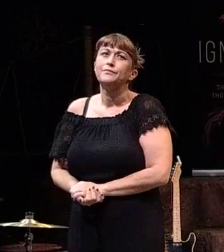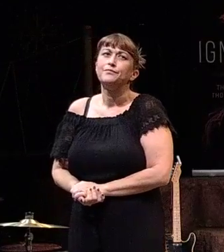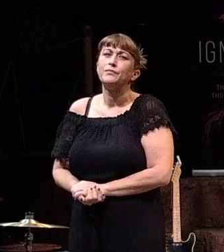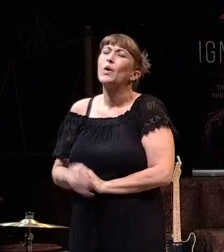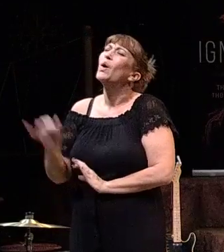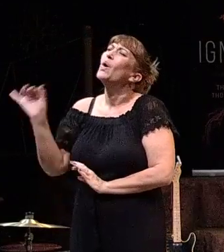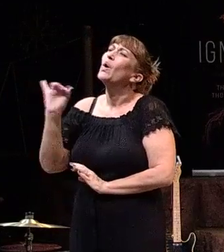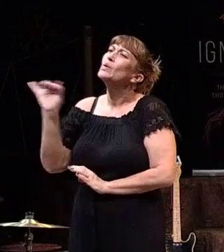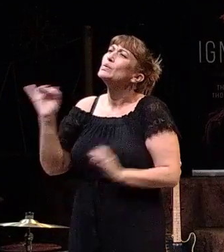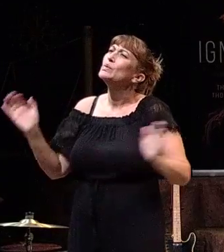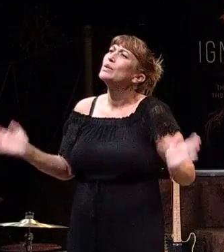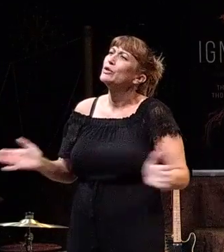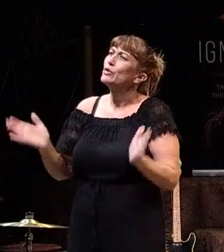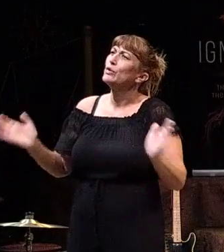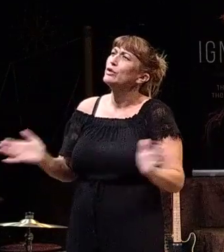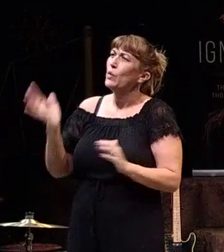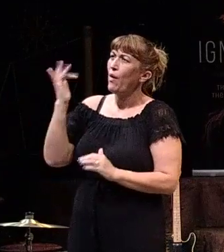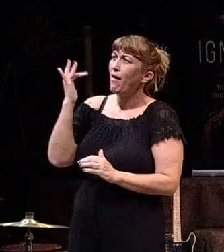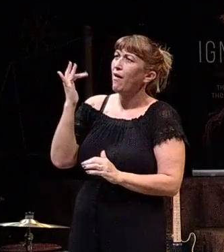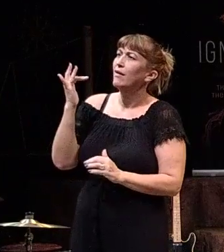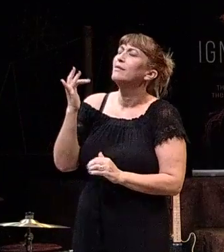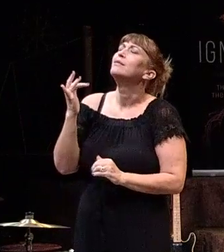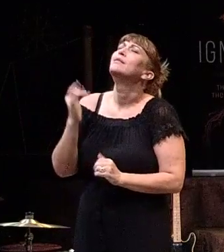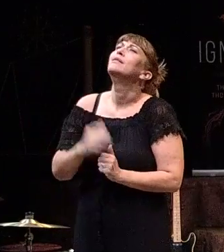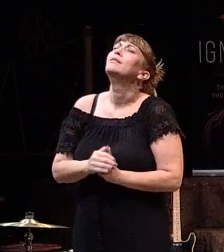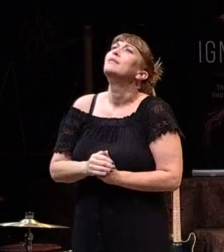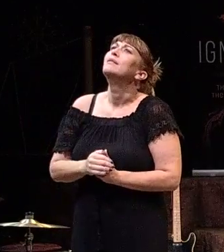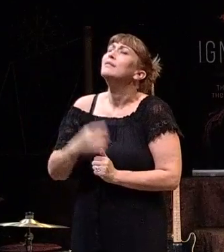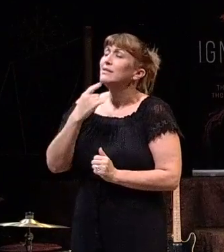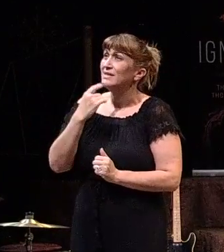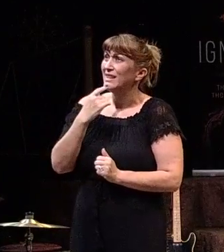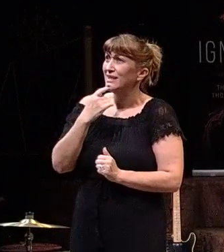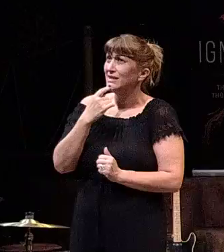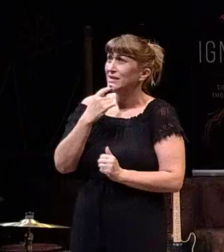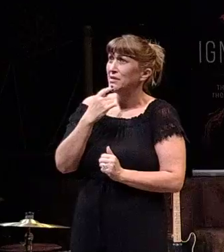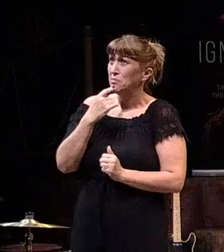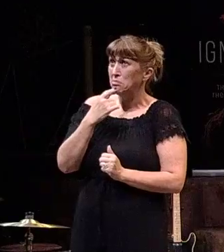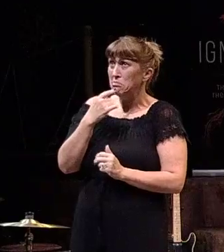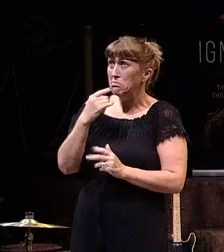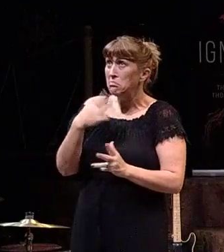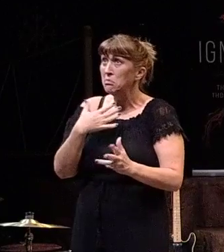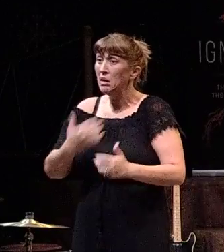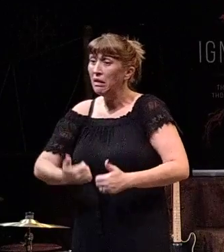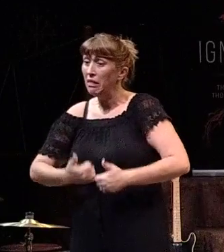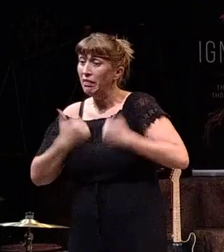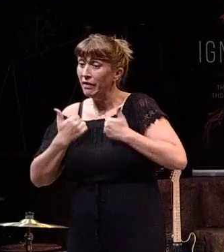It's also encouraging, because it says that, since we live by the Spirit, let us keep in step with the Spirit.